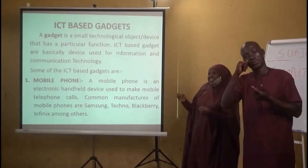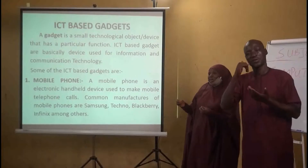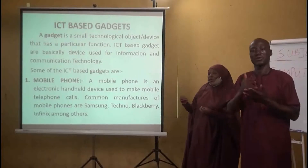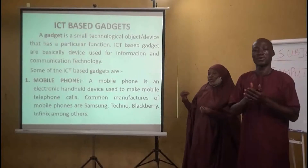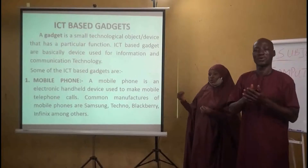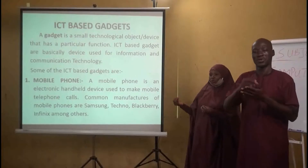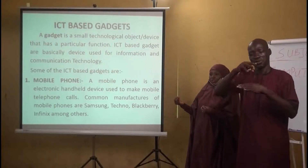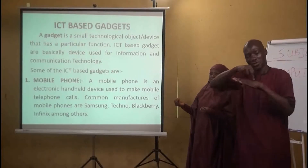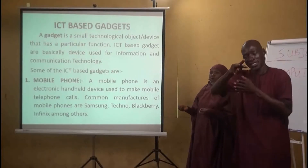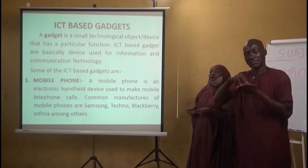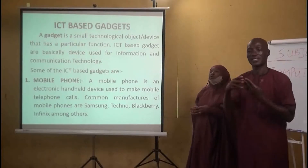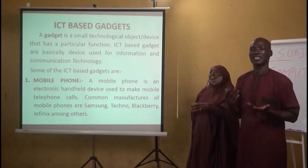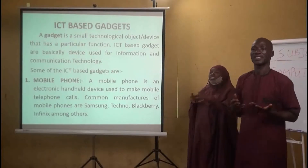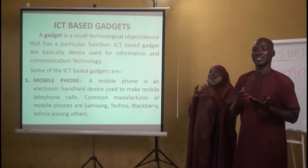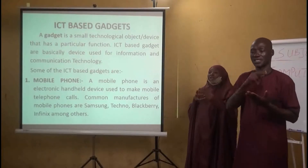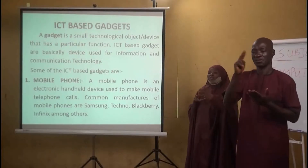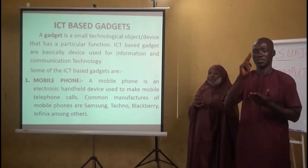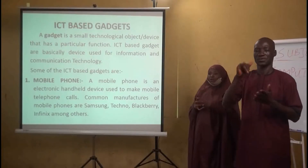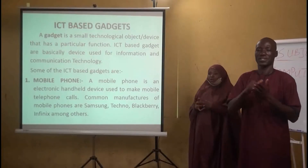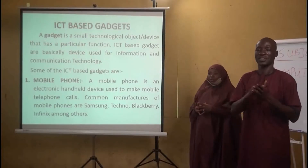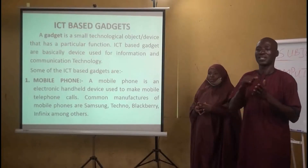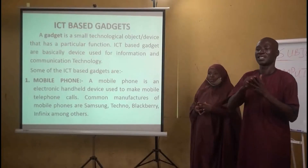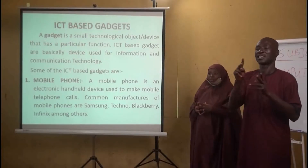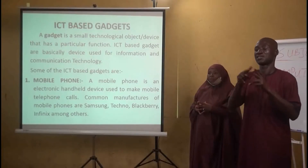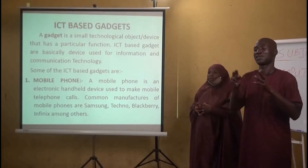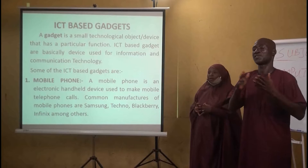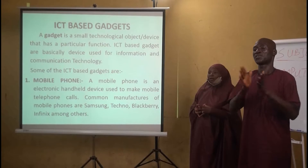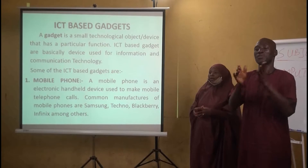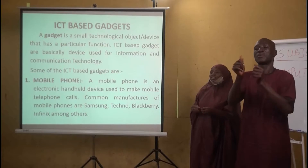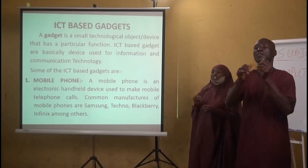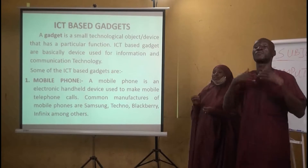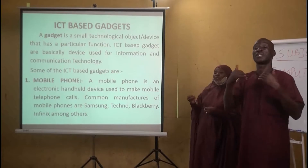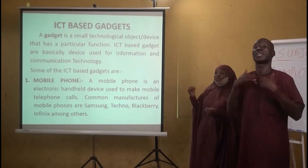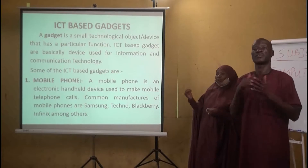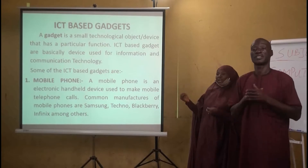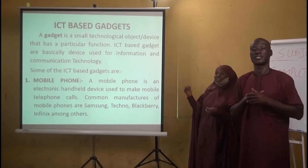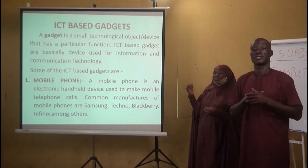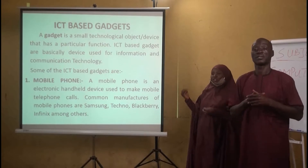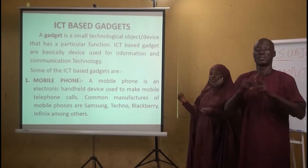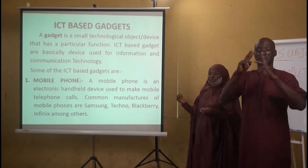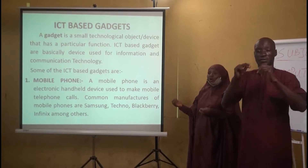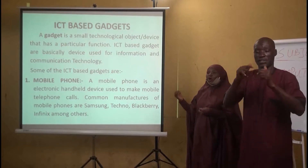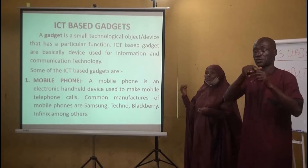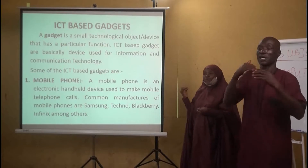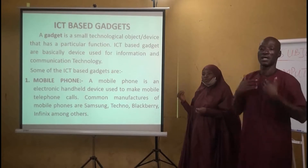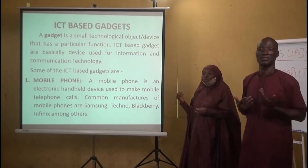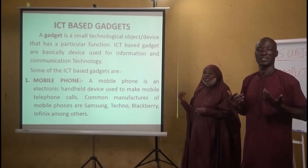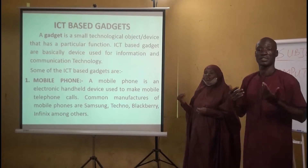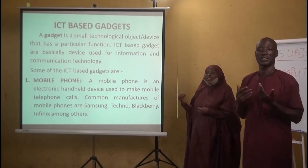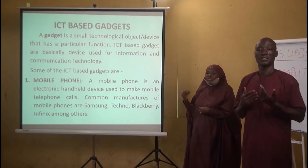that we use, and which is very, very common. Because if you should look at the ratio of people that uses the